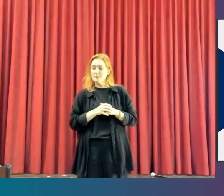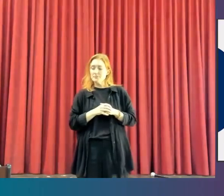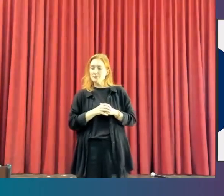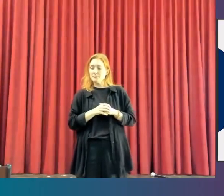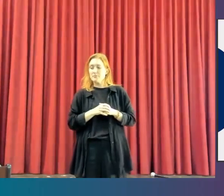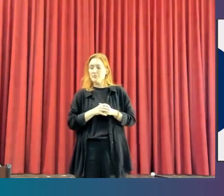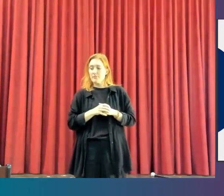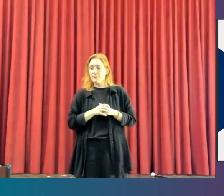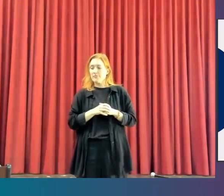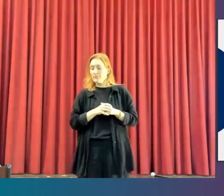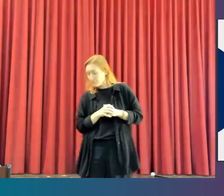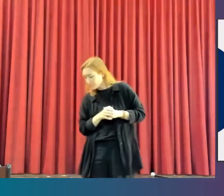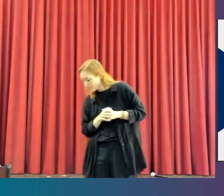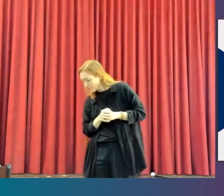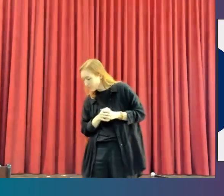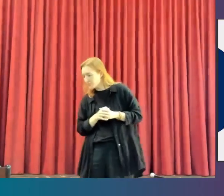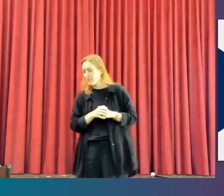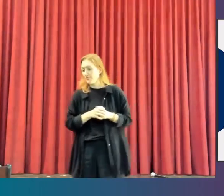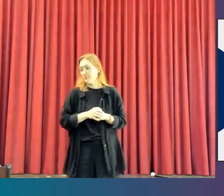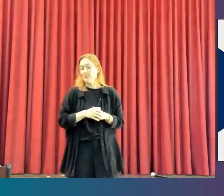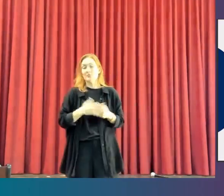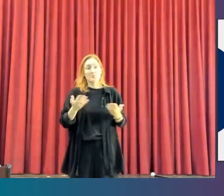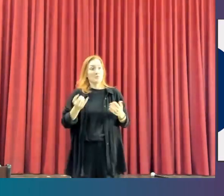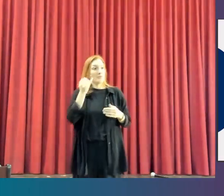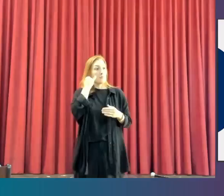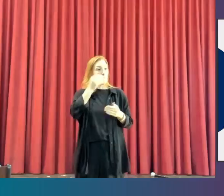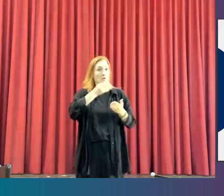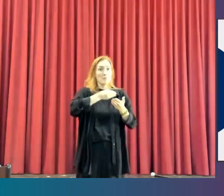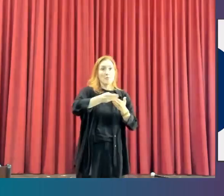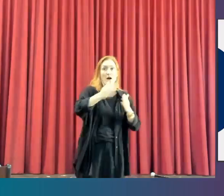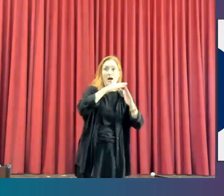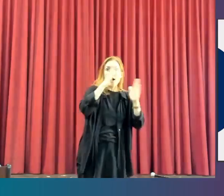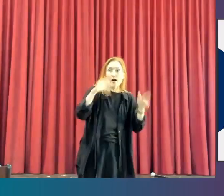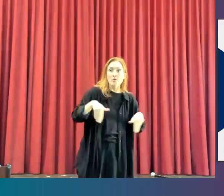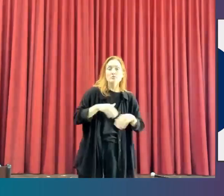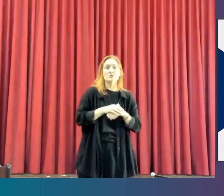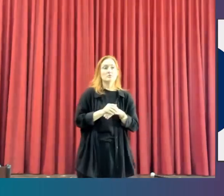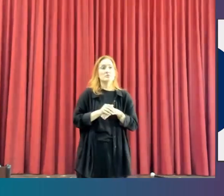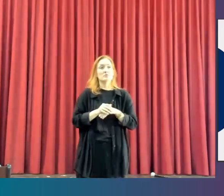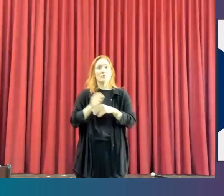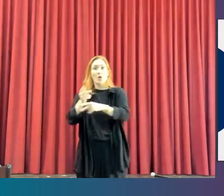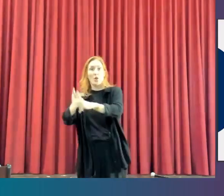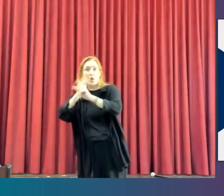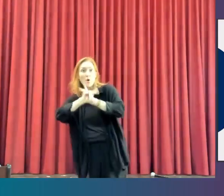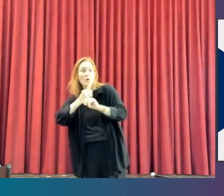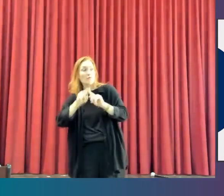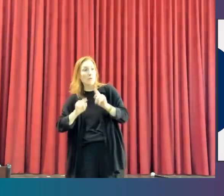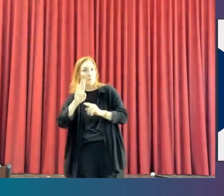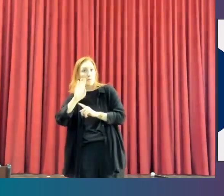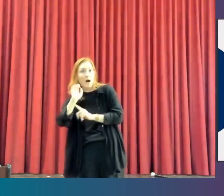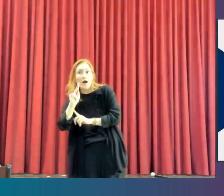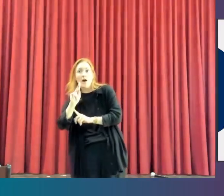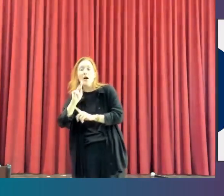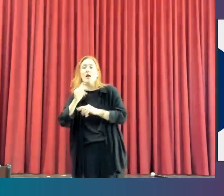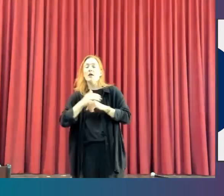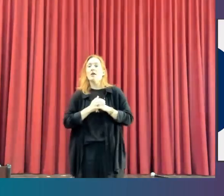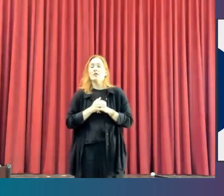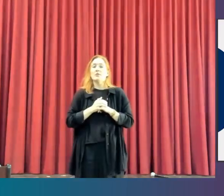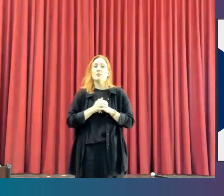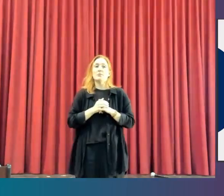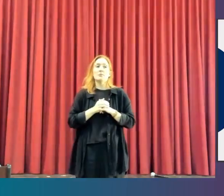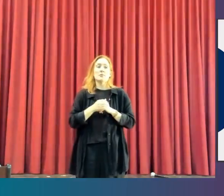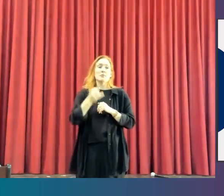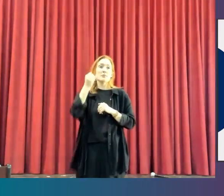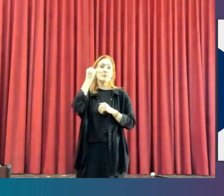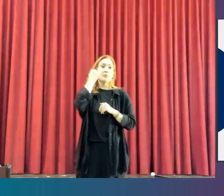So we have protections when we're buying a home, taking out a loan, and lending from the bank. Or even if we're